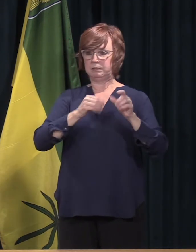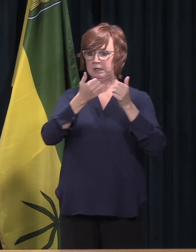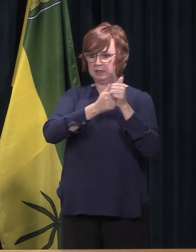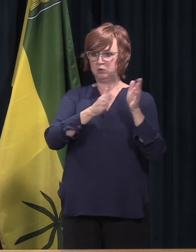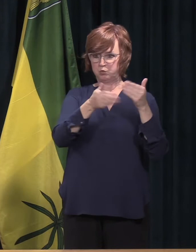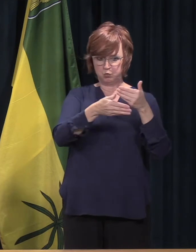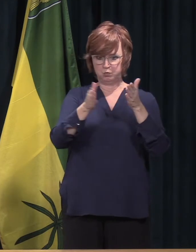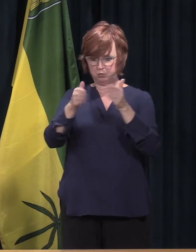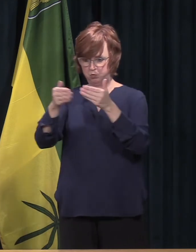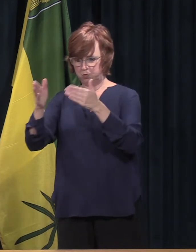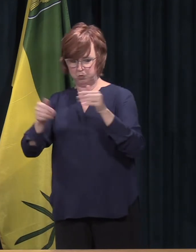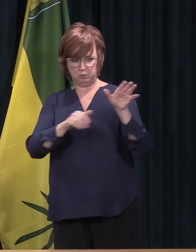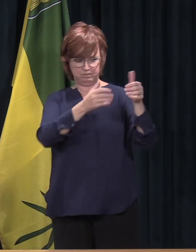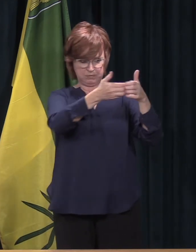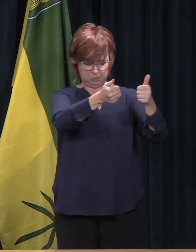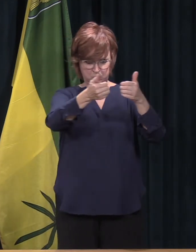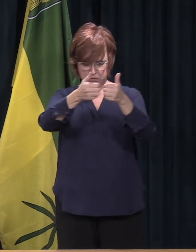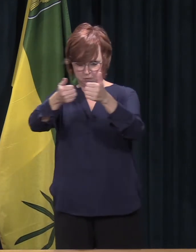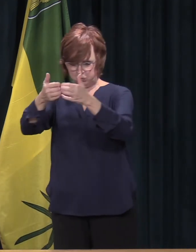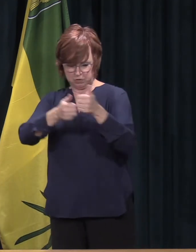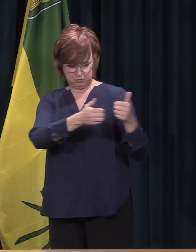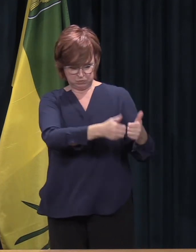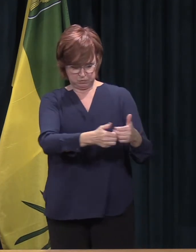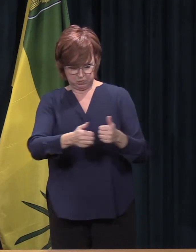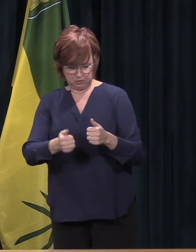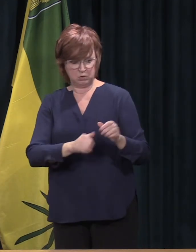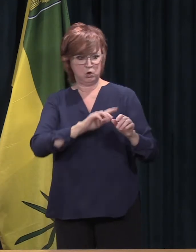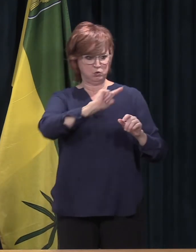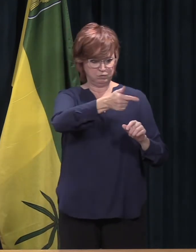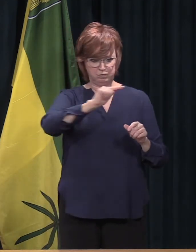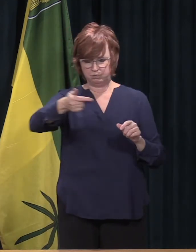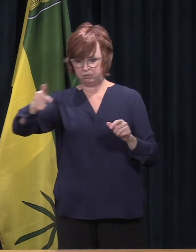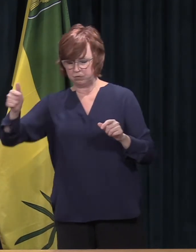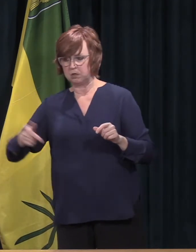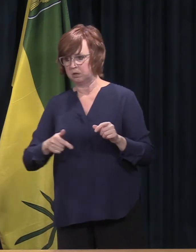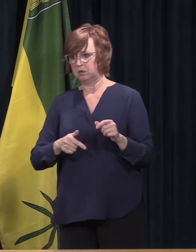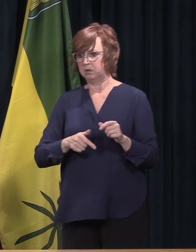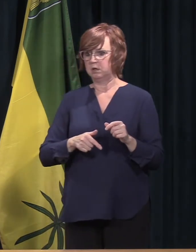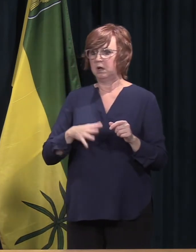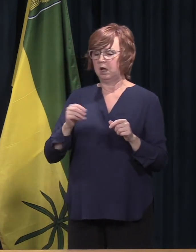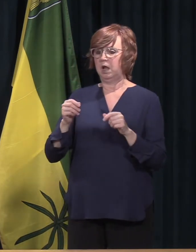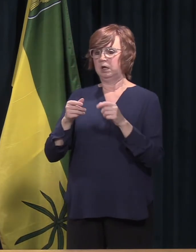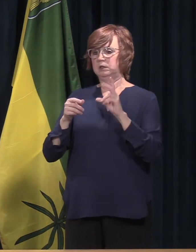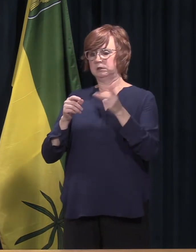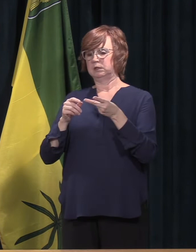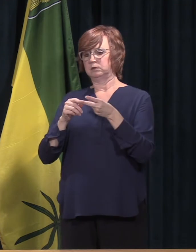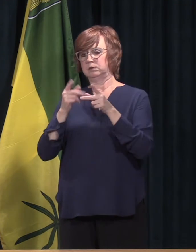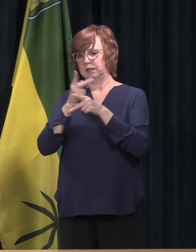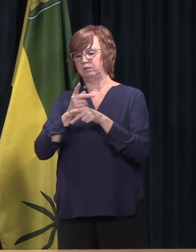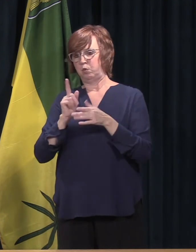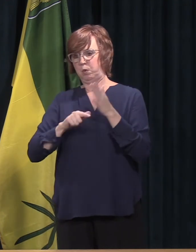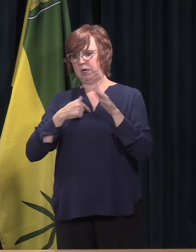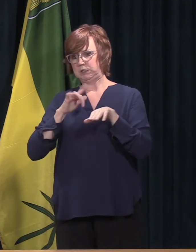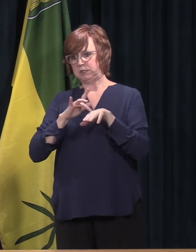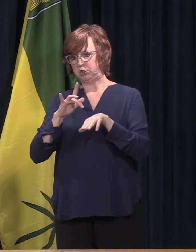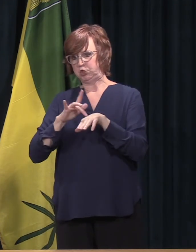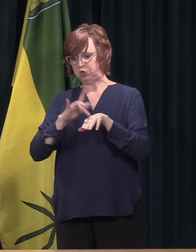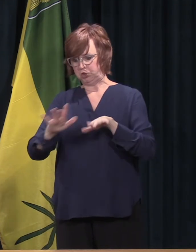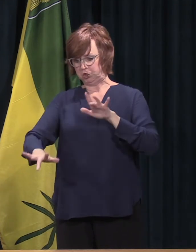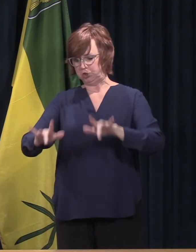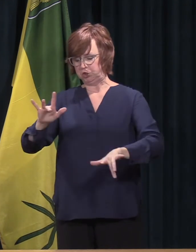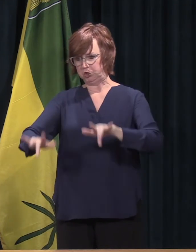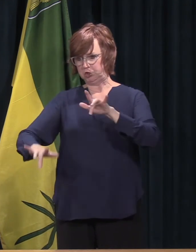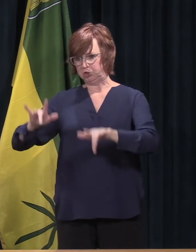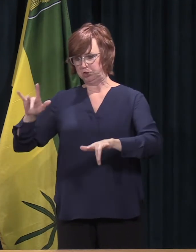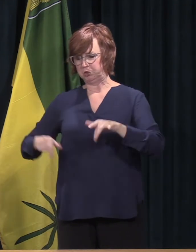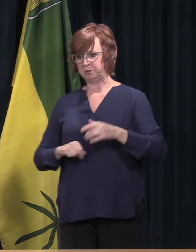came back on their own. Special attention to surfaces and all that, which we should be doing anyway. So that's quarantine. We know that people who've